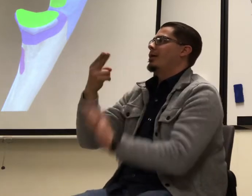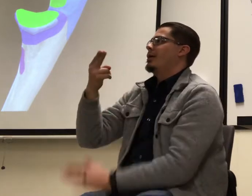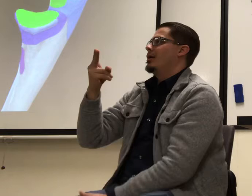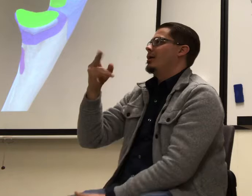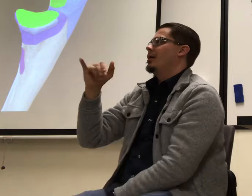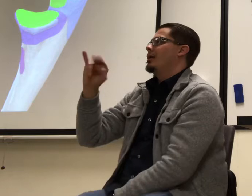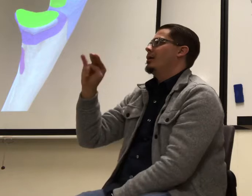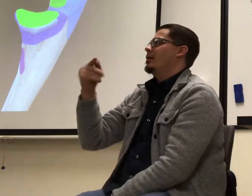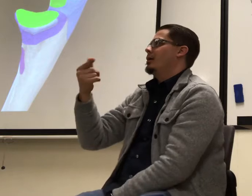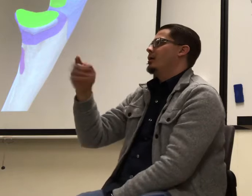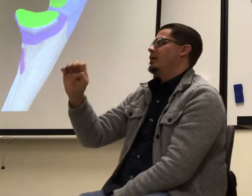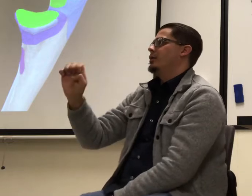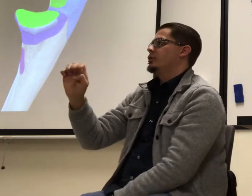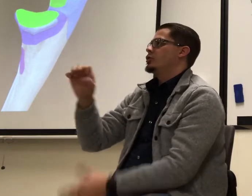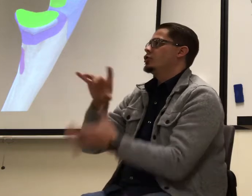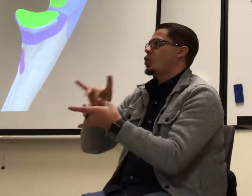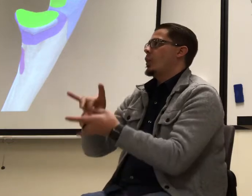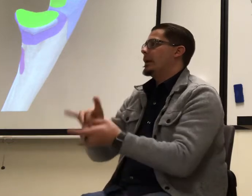hinge joint.